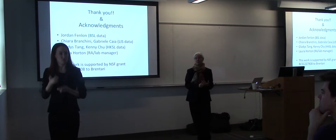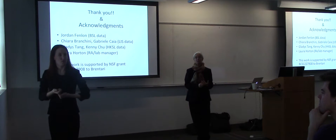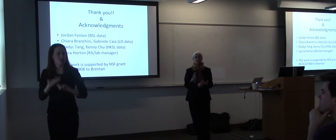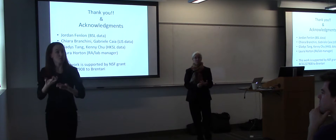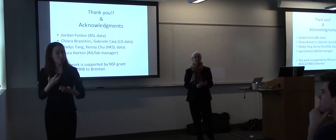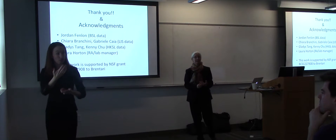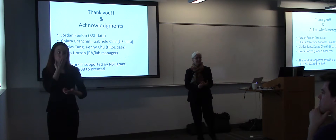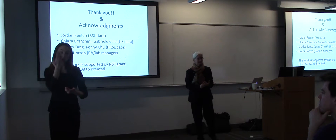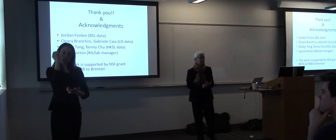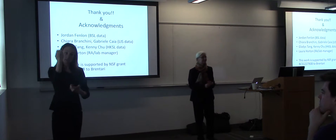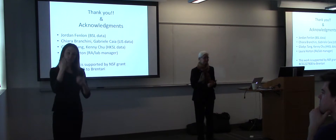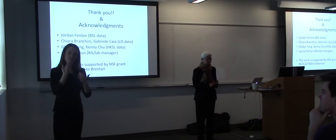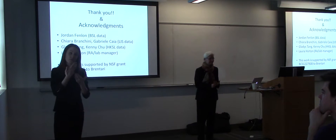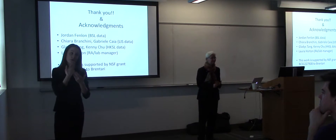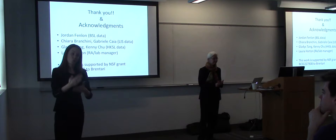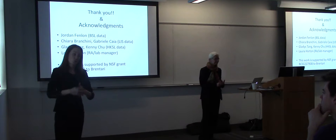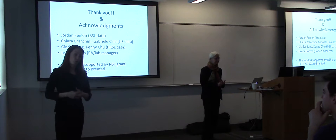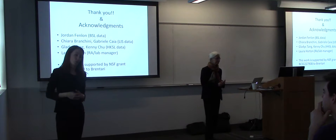thank you, that's a really great idea.